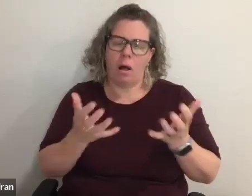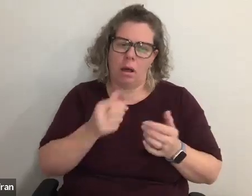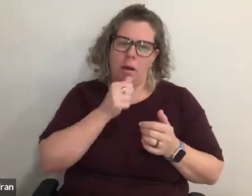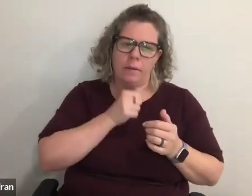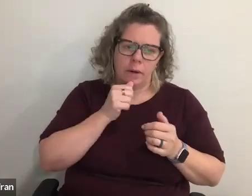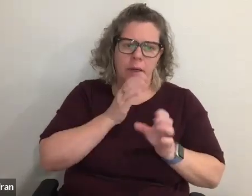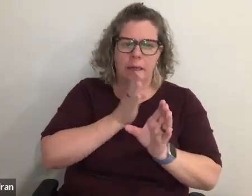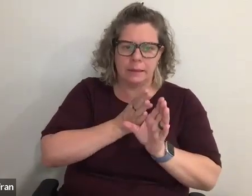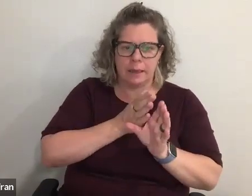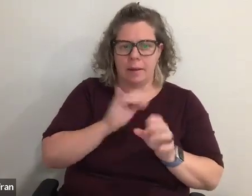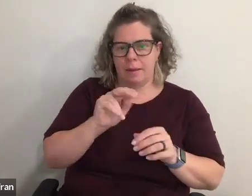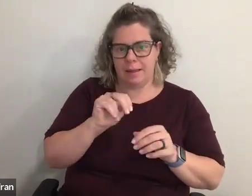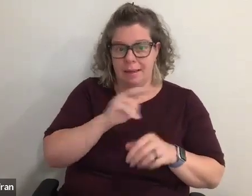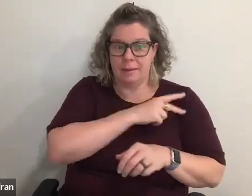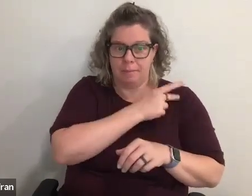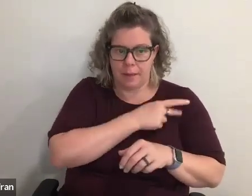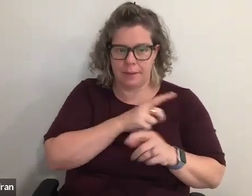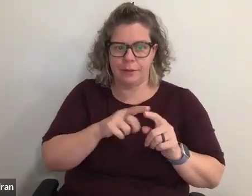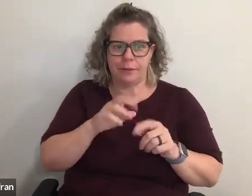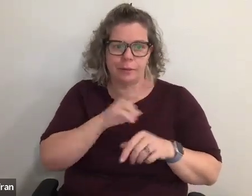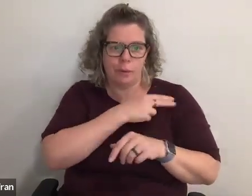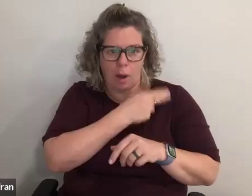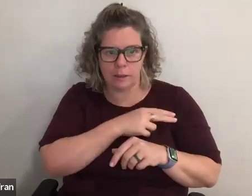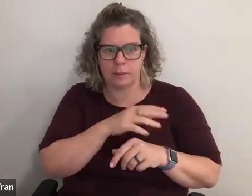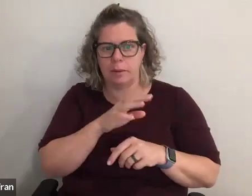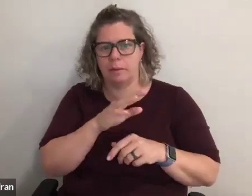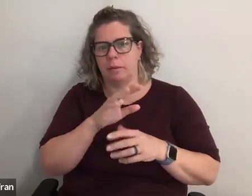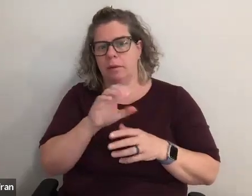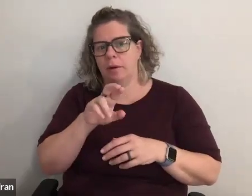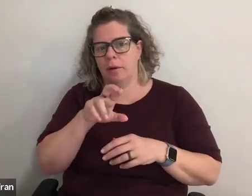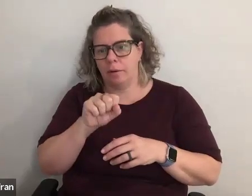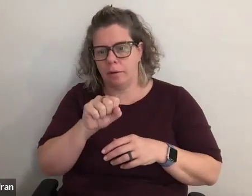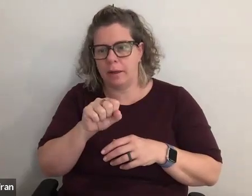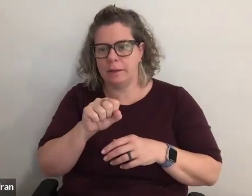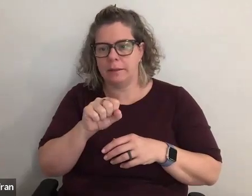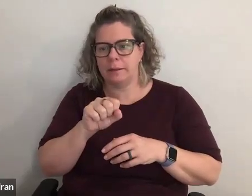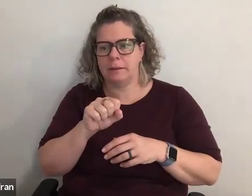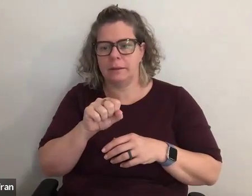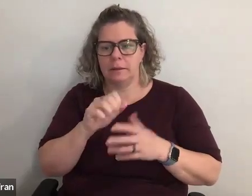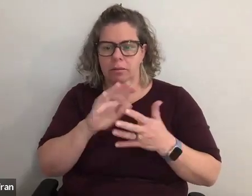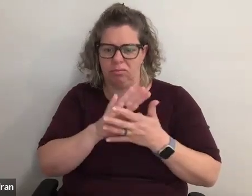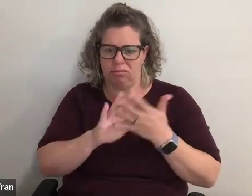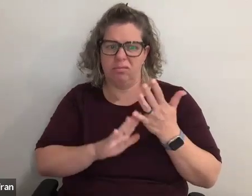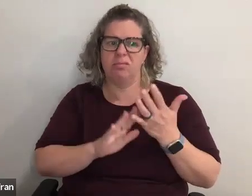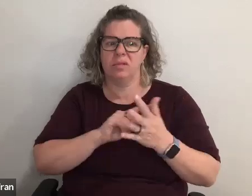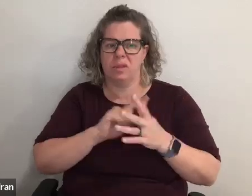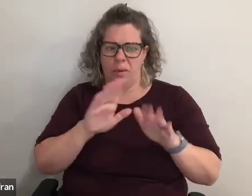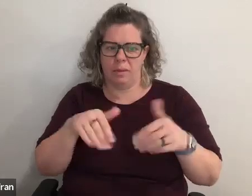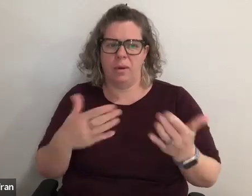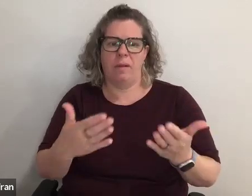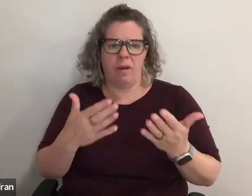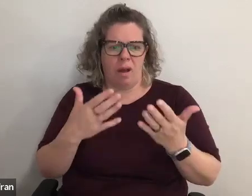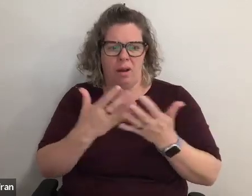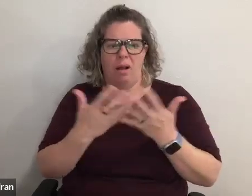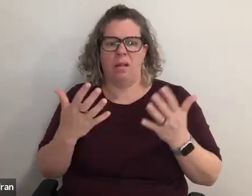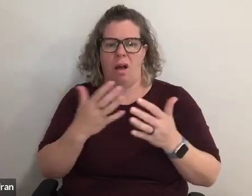from psychiatric inpatient hospitals to inpatient crisis chair and crisis inpatient facilities, crisis mobile teams,